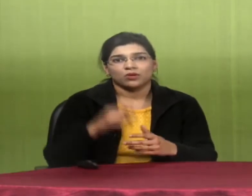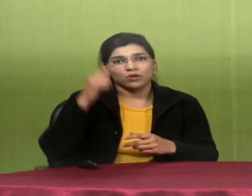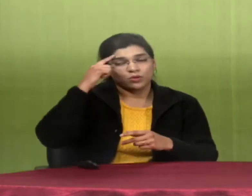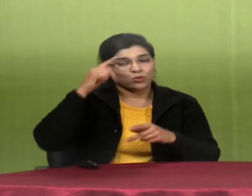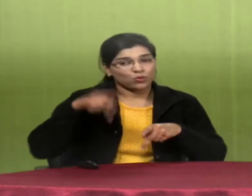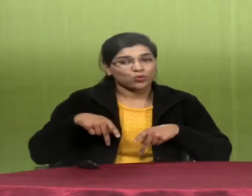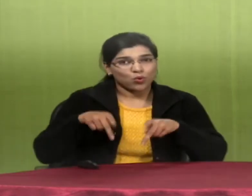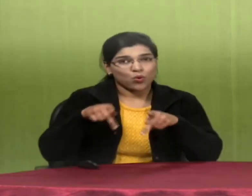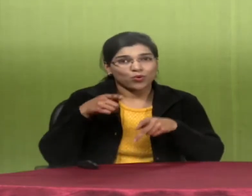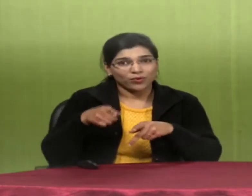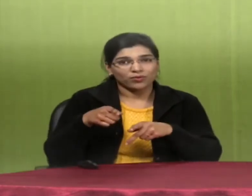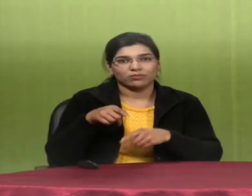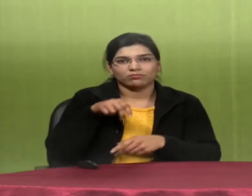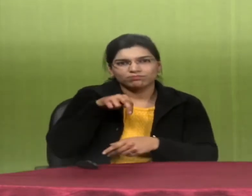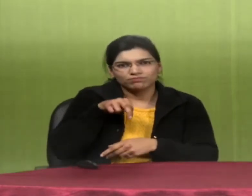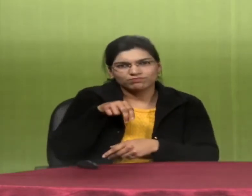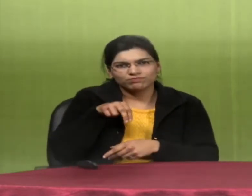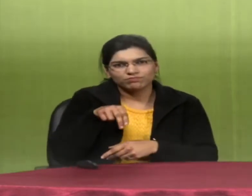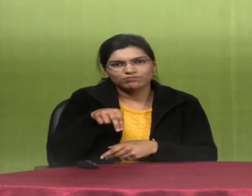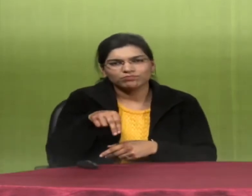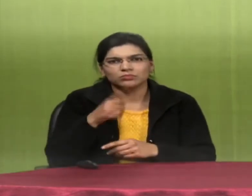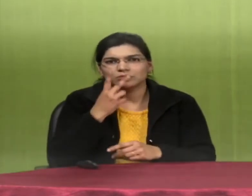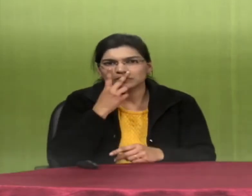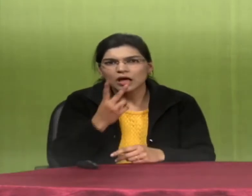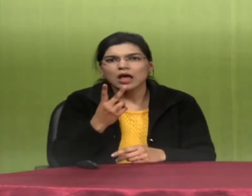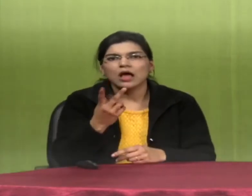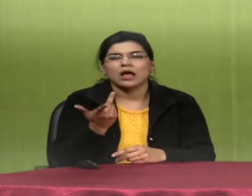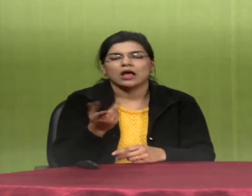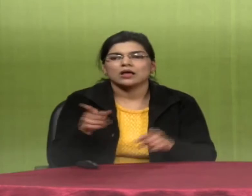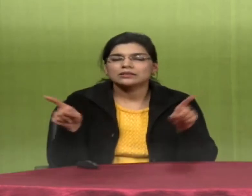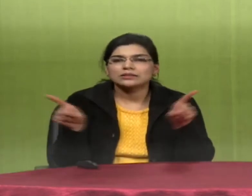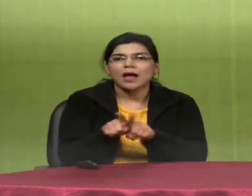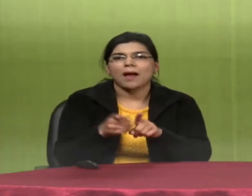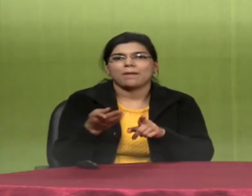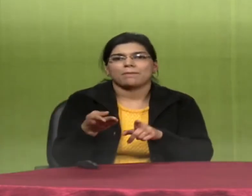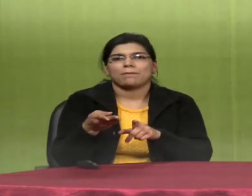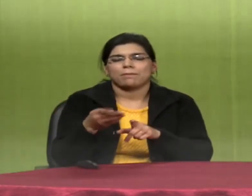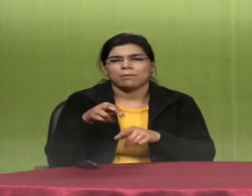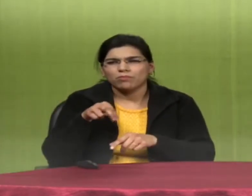Though as for that, the passing there had warned them really about the same.